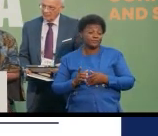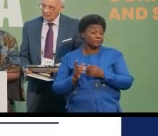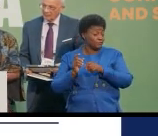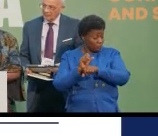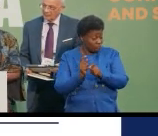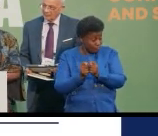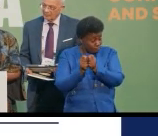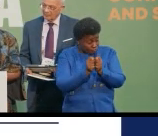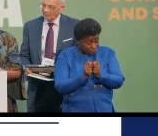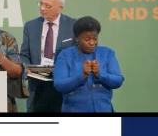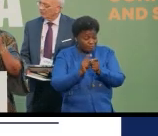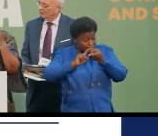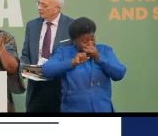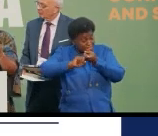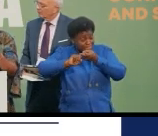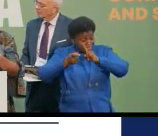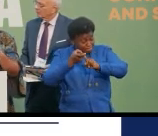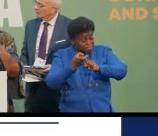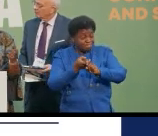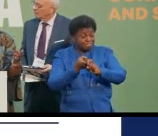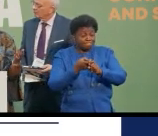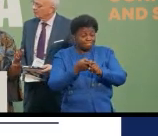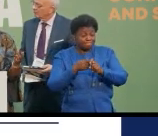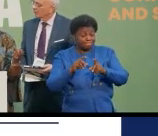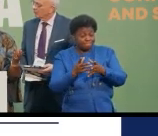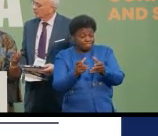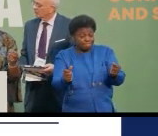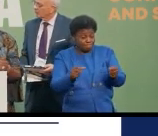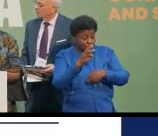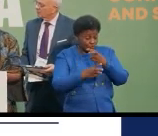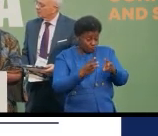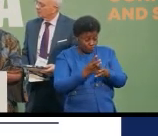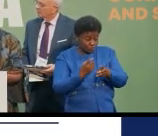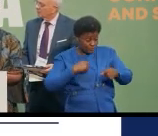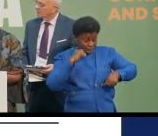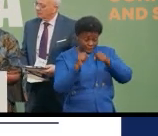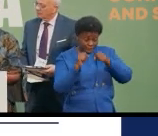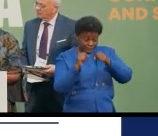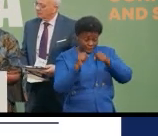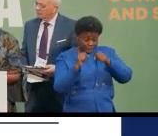in partnership, let's together address the war that we have to fight. Thank you.